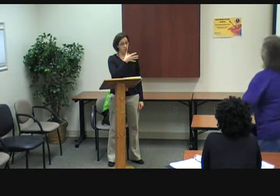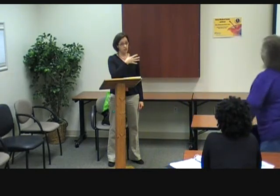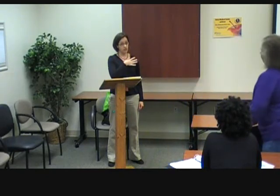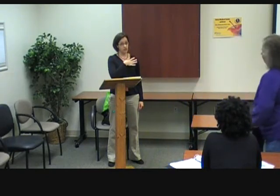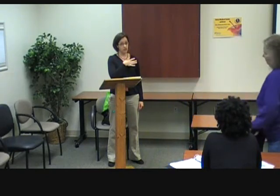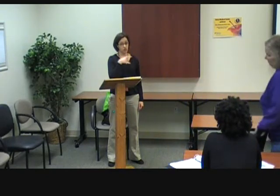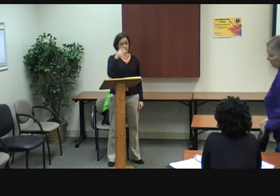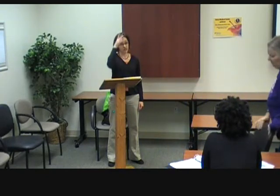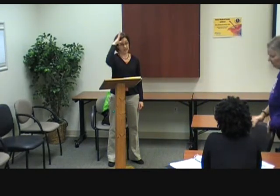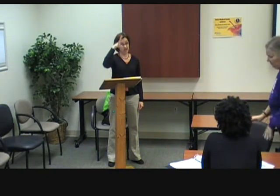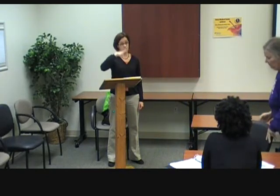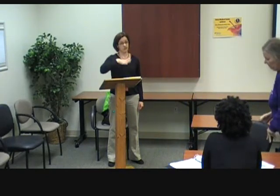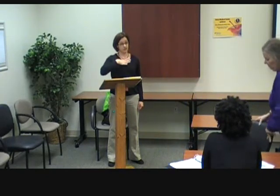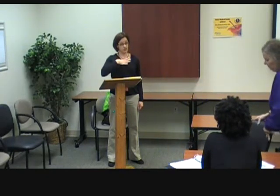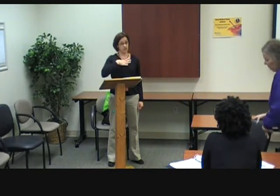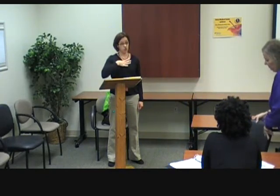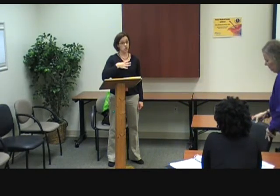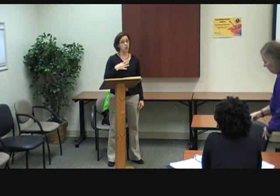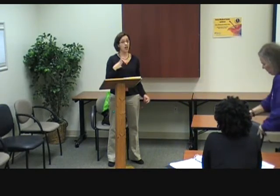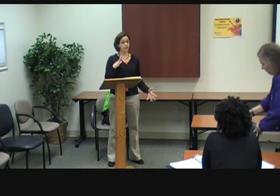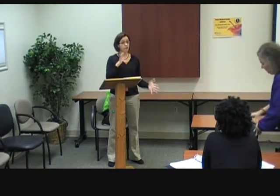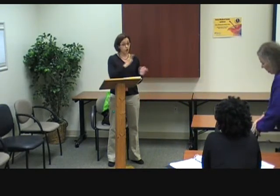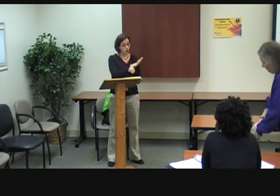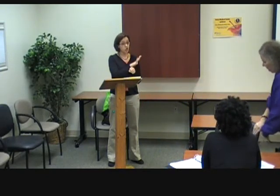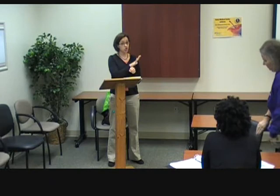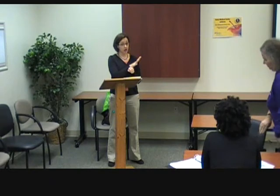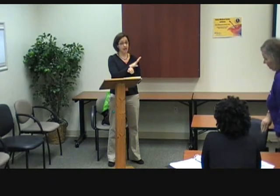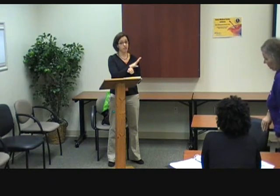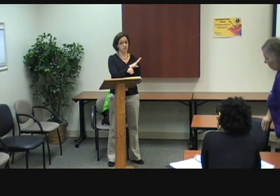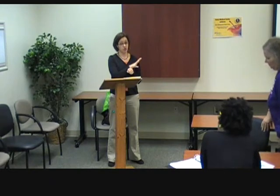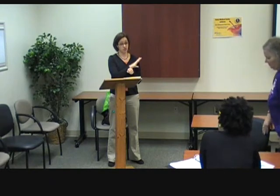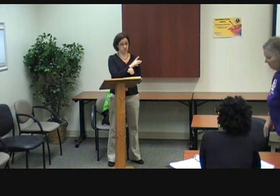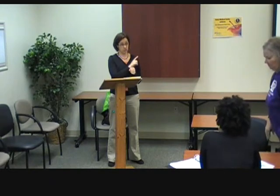woman, man. So you want to full describe this person.